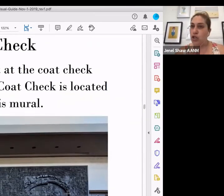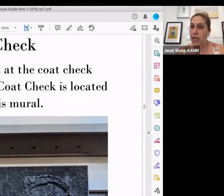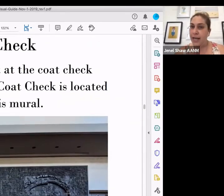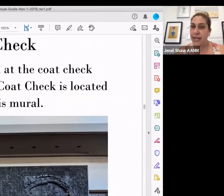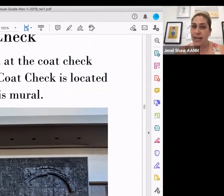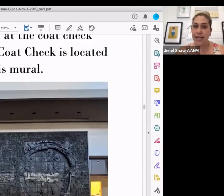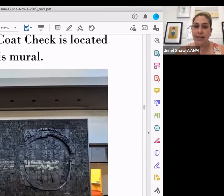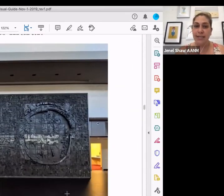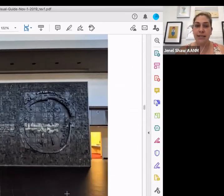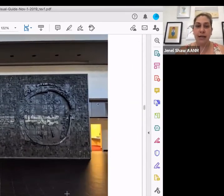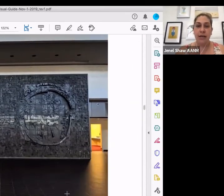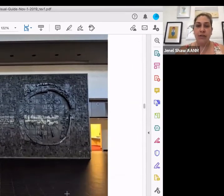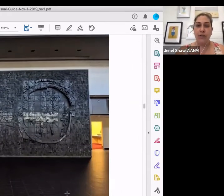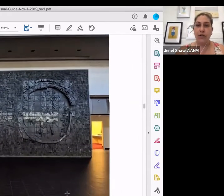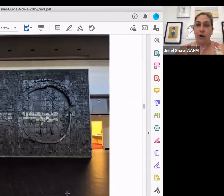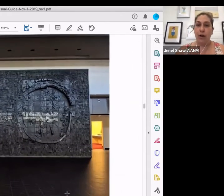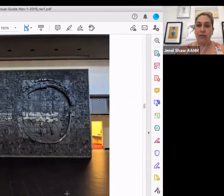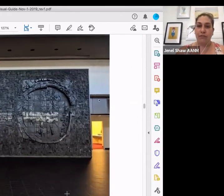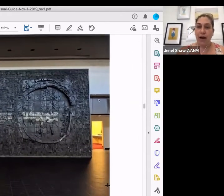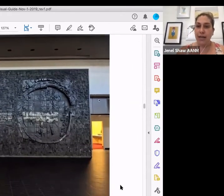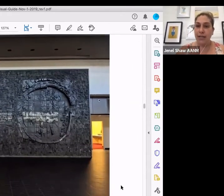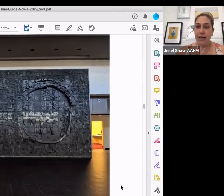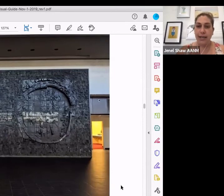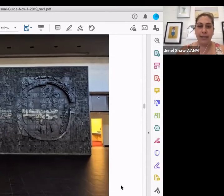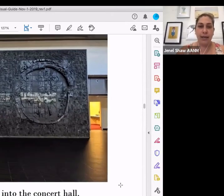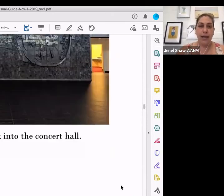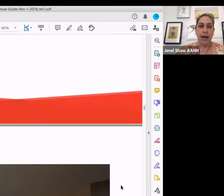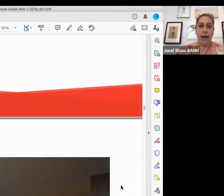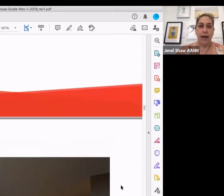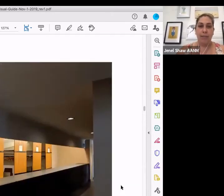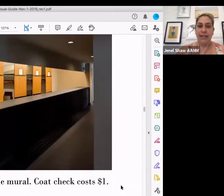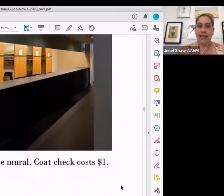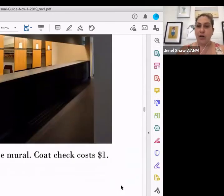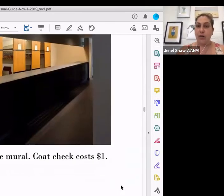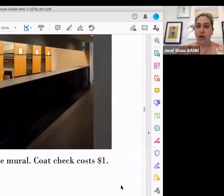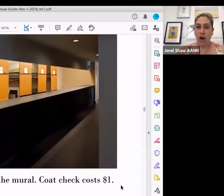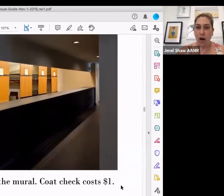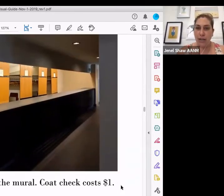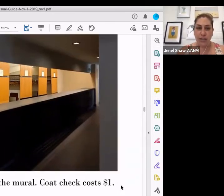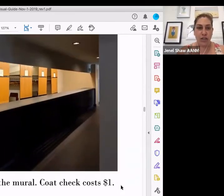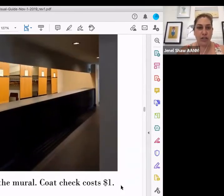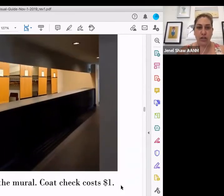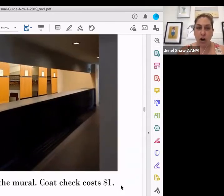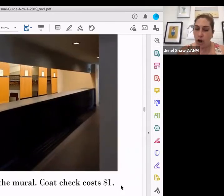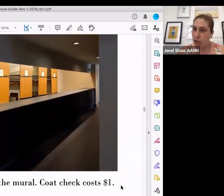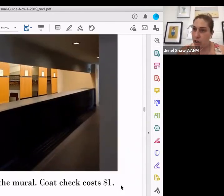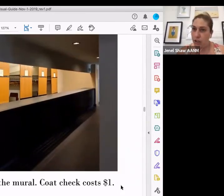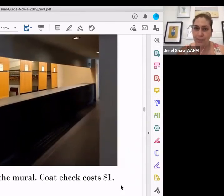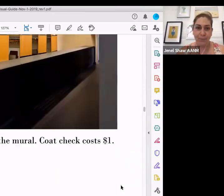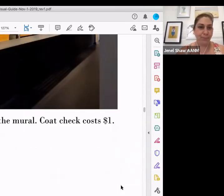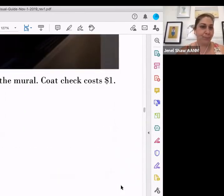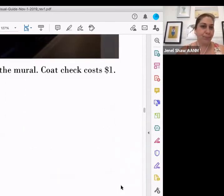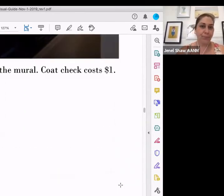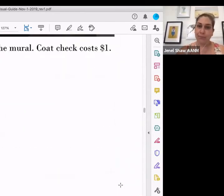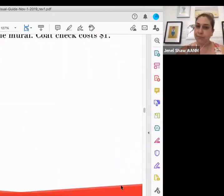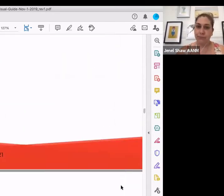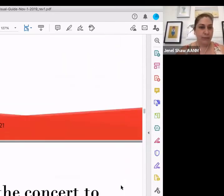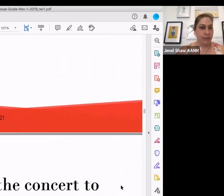where the coat check is. So you know where to find it. They tell you the cost. It's just $1.